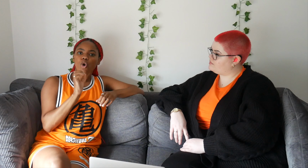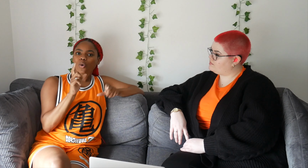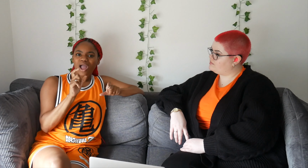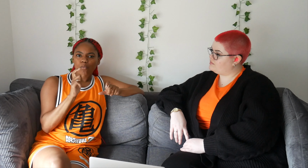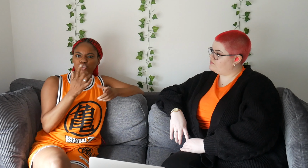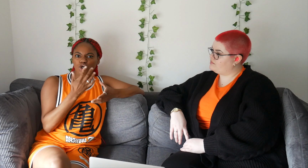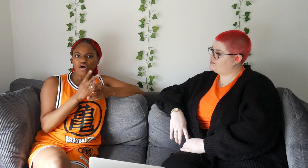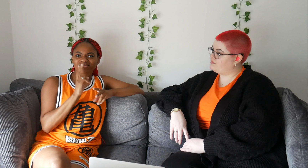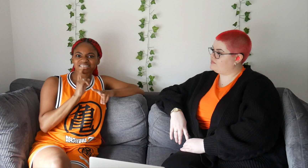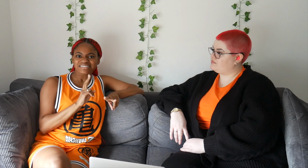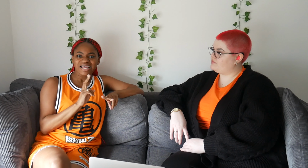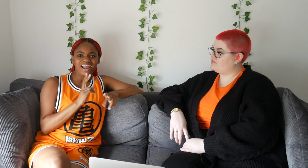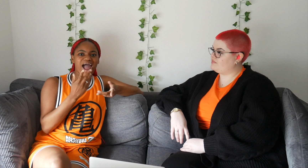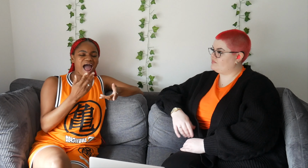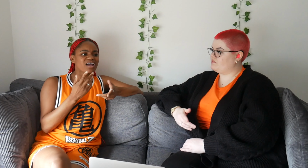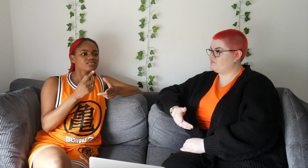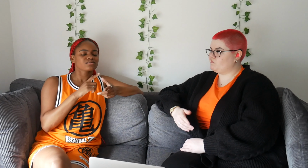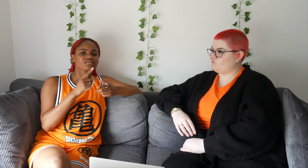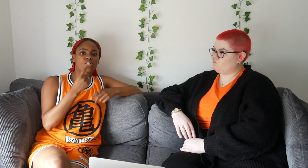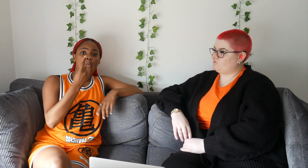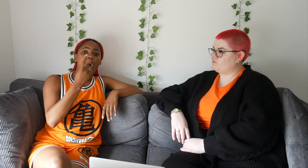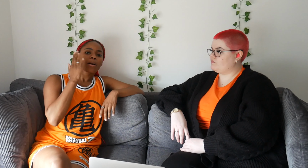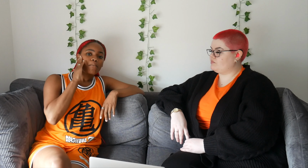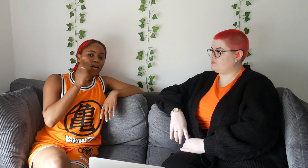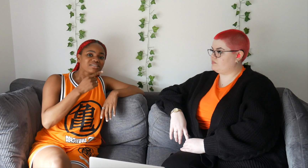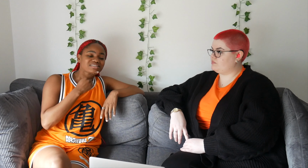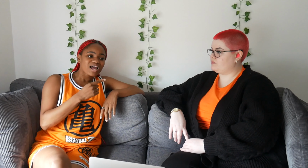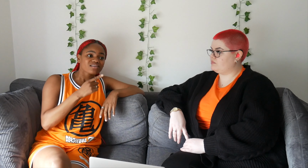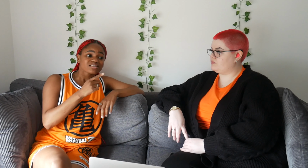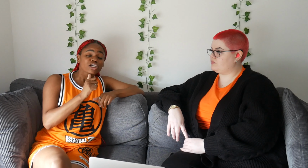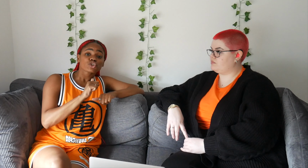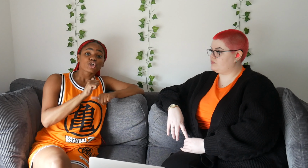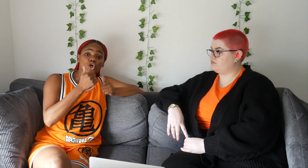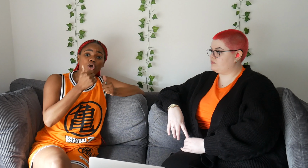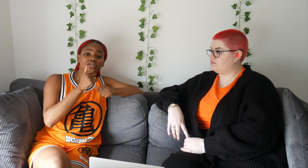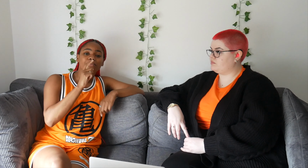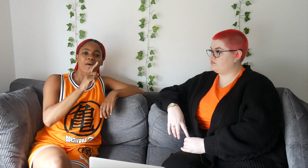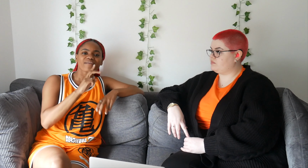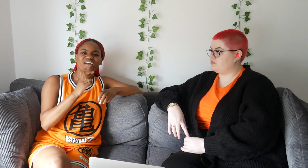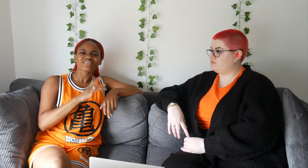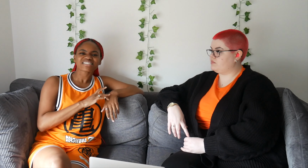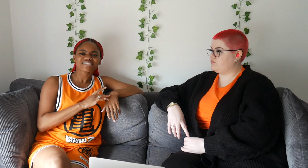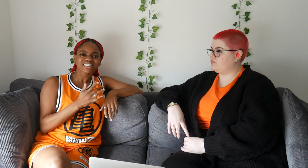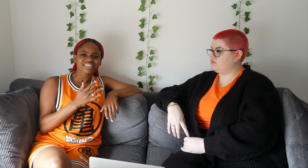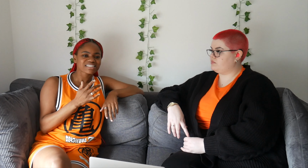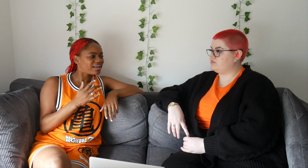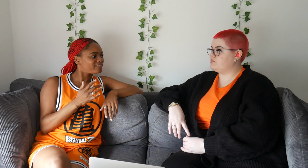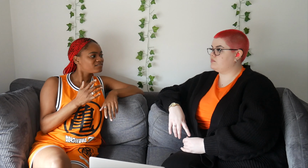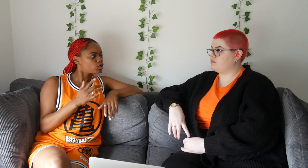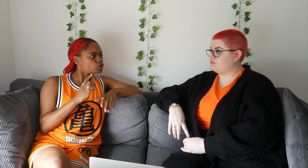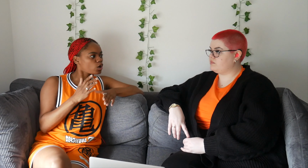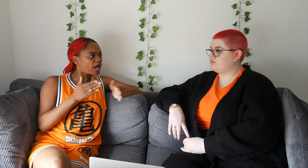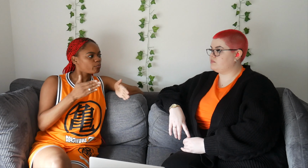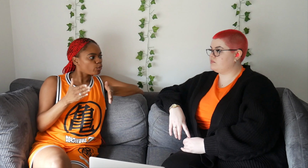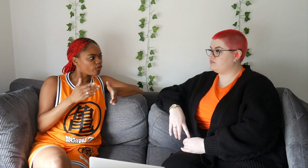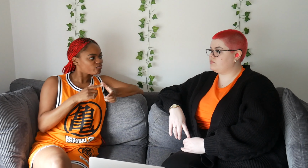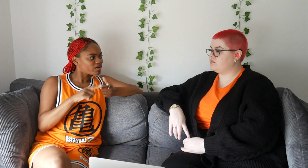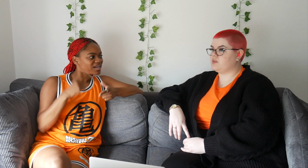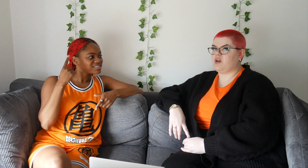no cameras, so you can't see what's going on. And one mum did say that it's good, but it's very sensitive to like